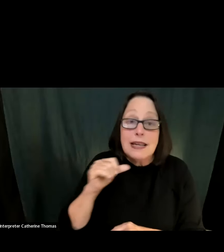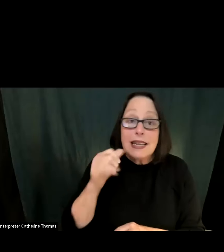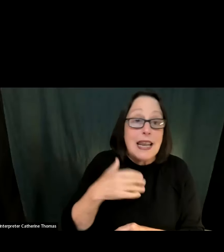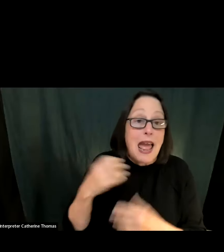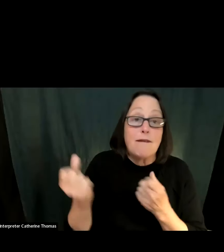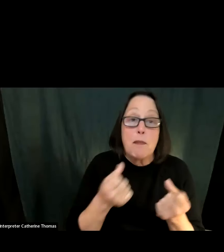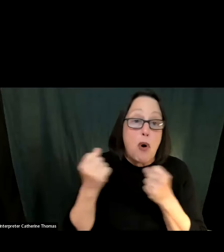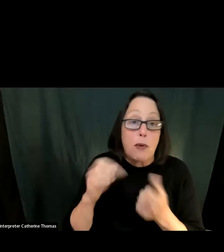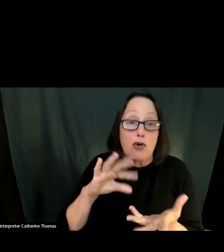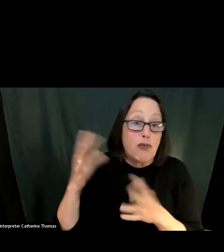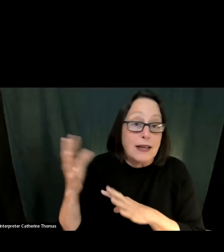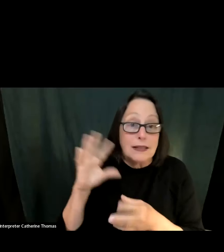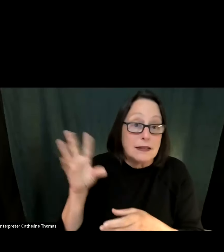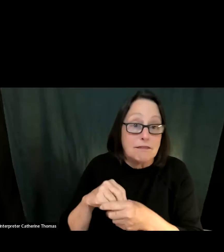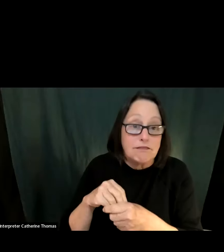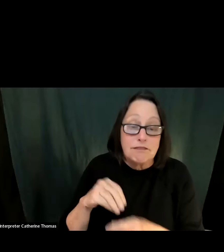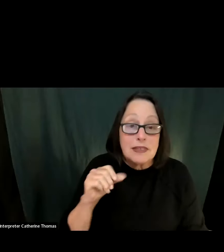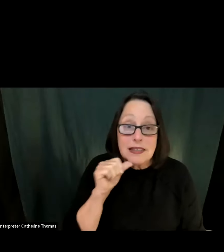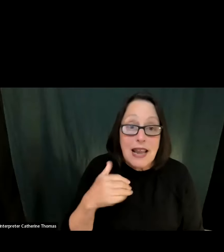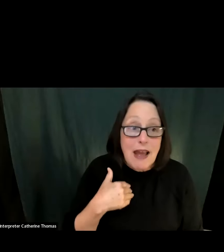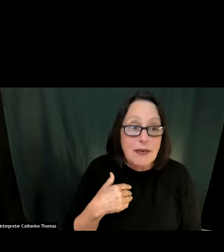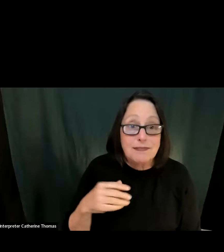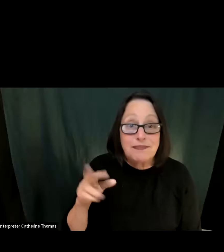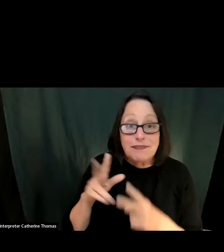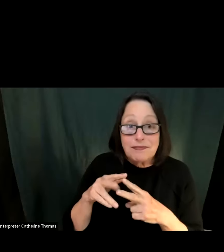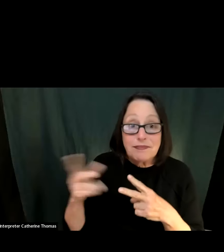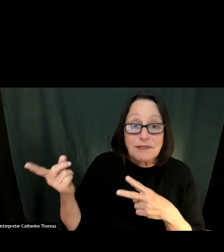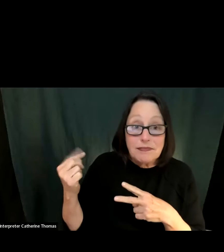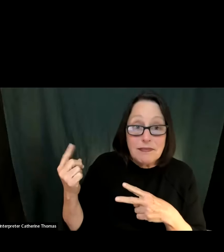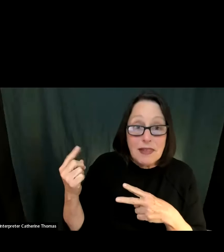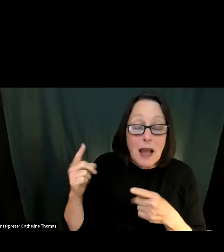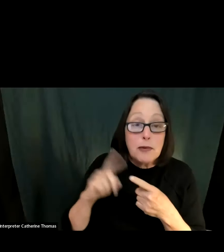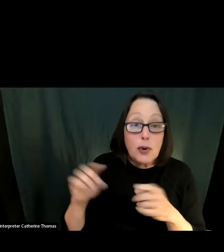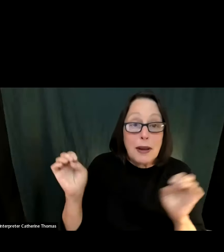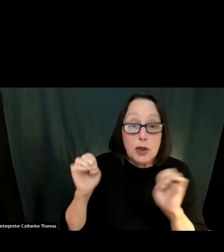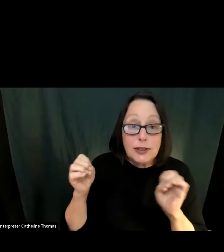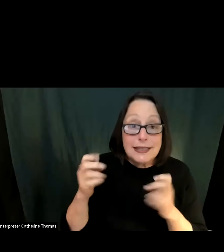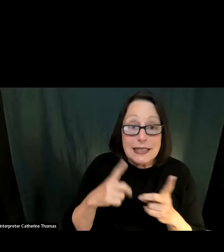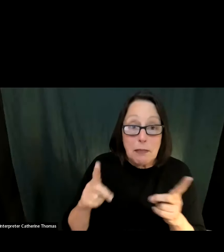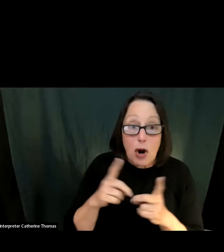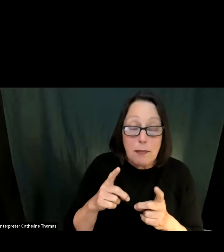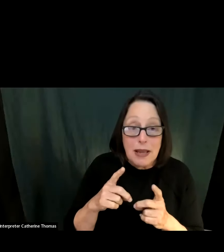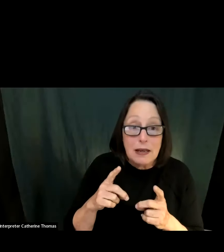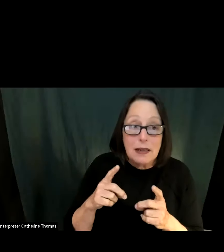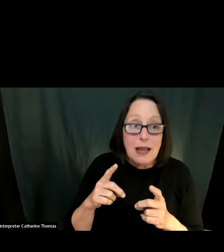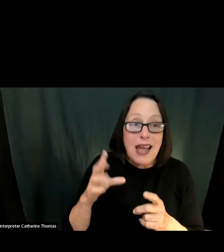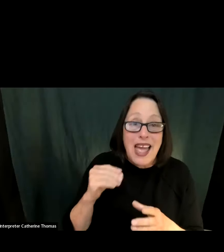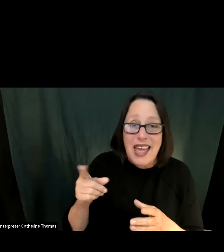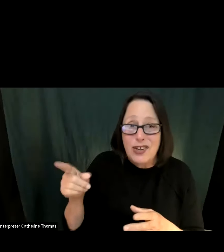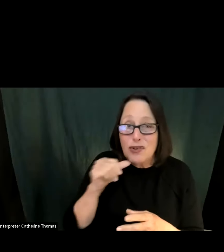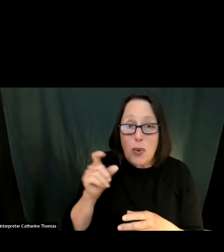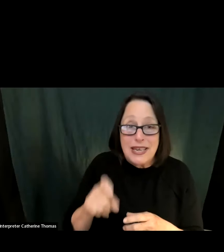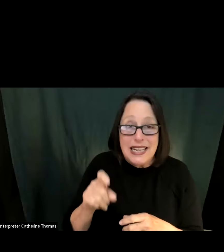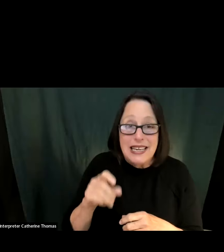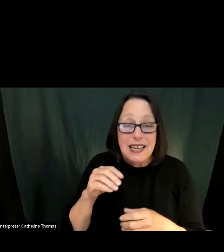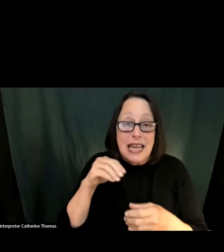And so the options are, come to the emergency department preemptively and know that you probably don't really need an inpatient admission, but I don't